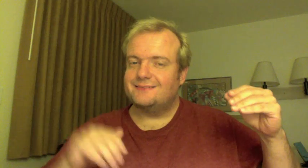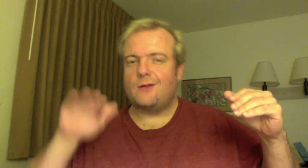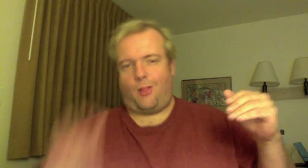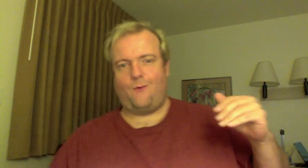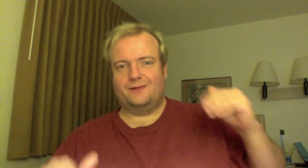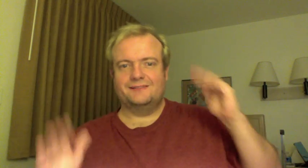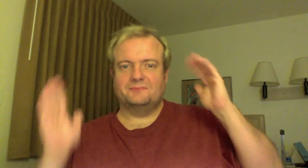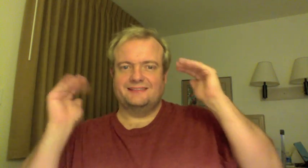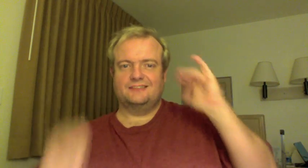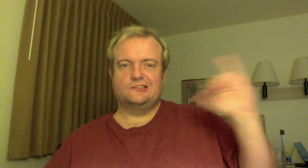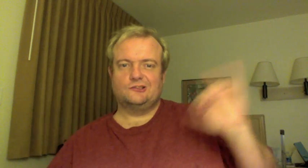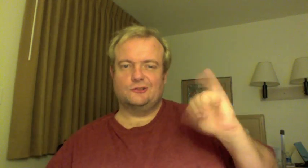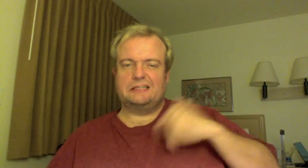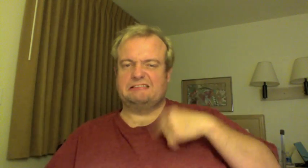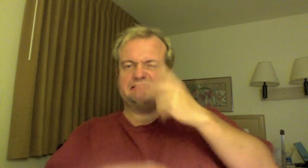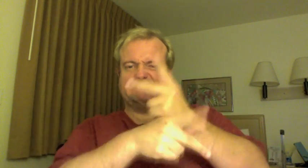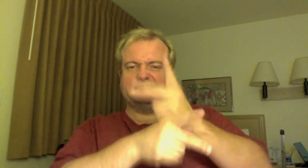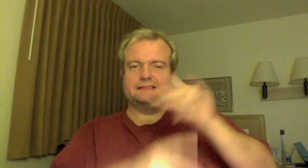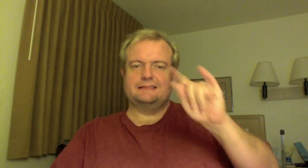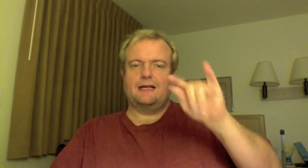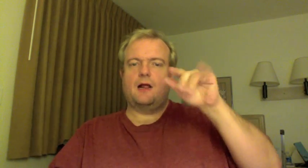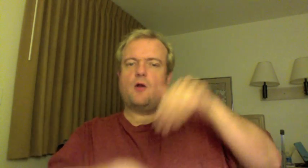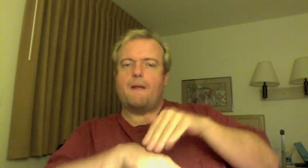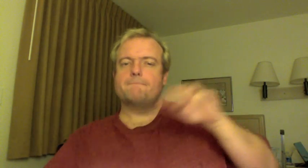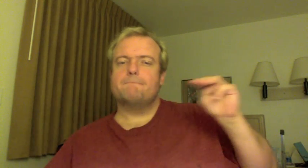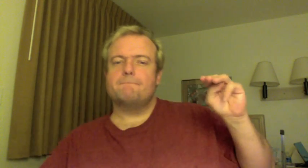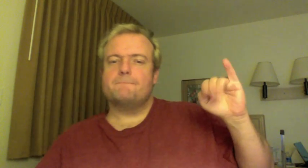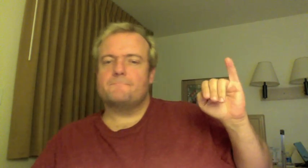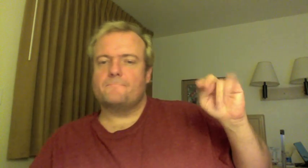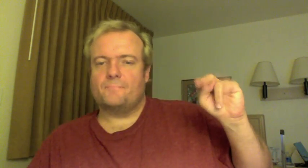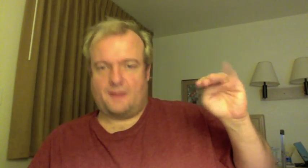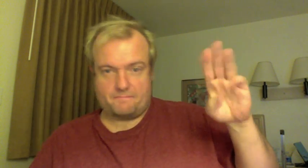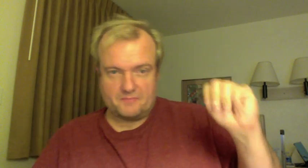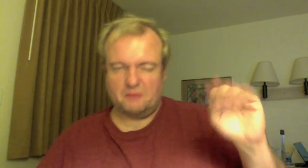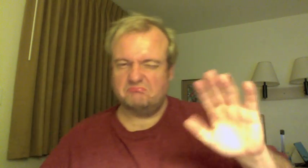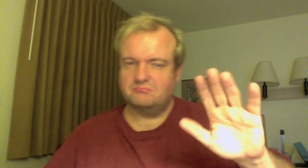Lost Treasures. New episodes Wednesdays at 10 on National Geographic.